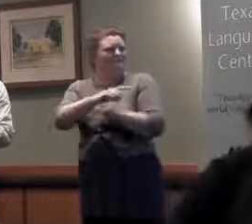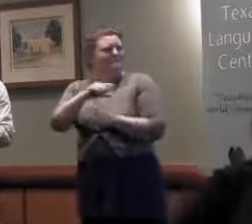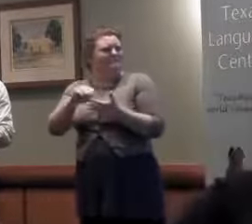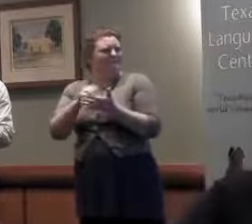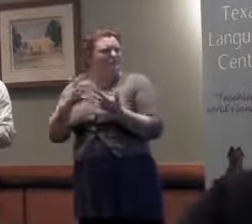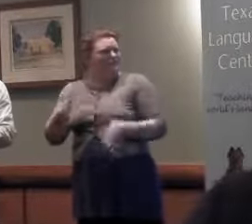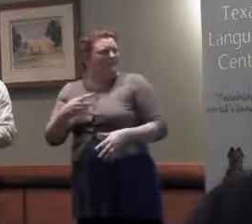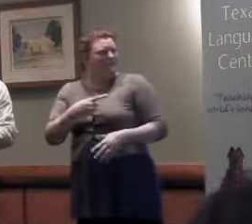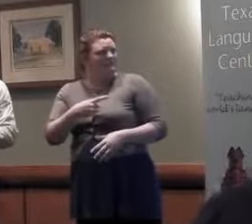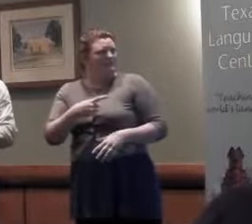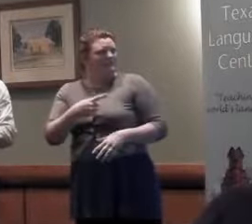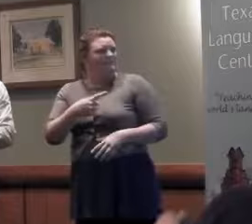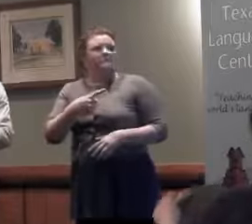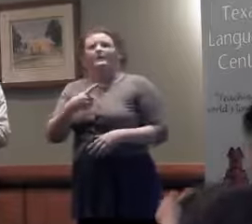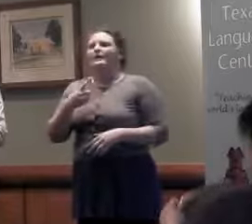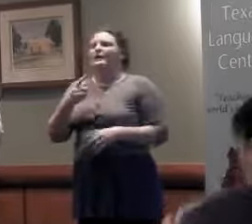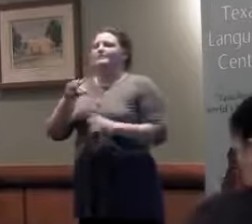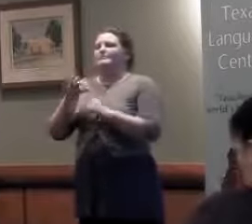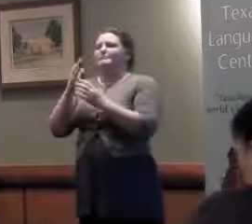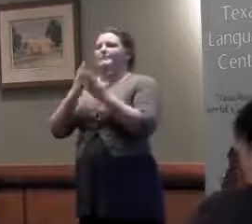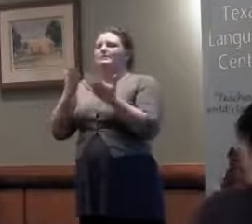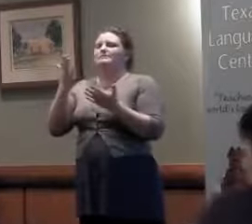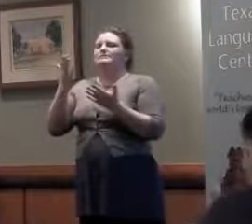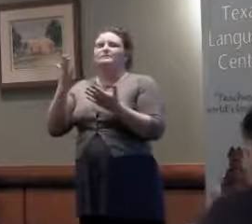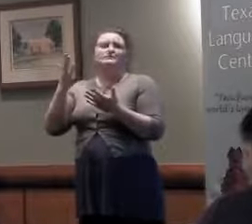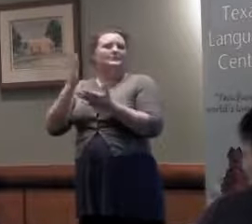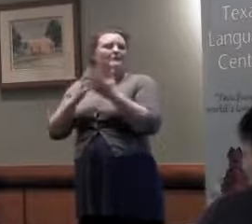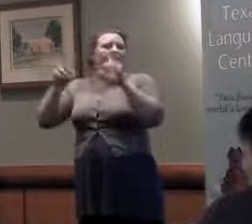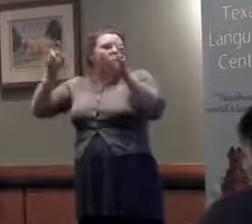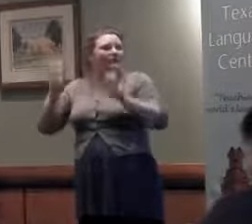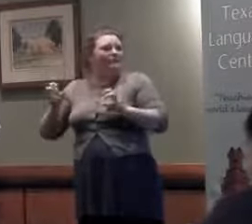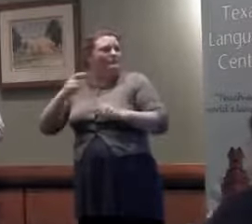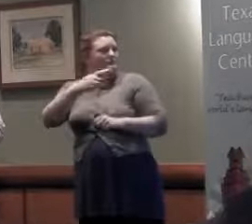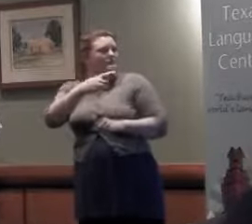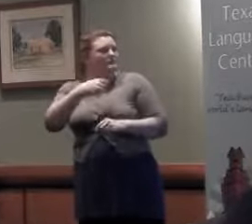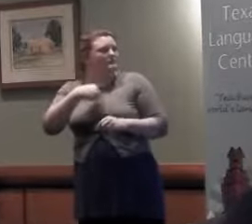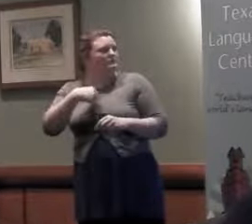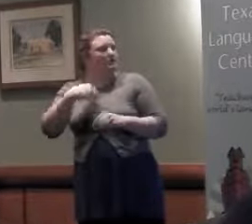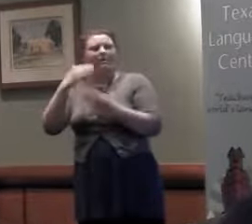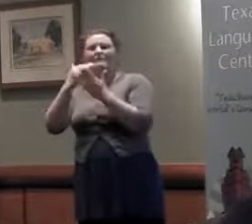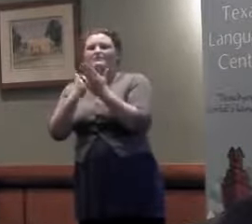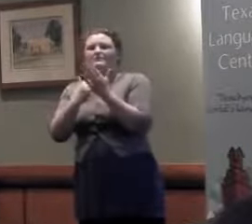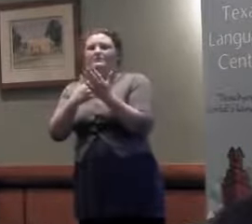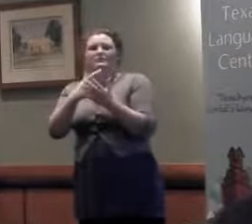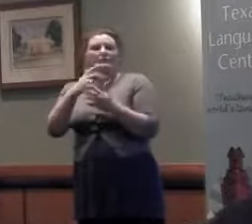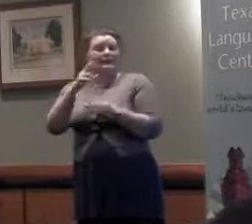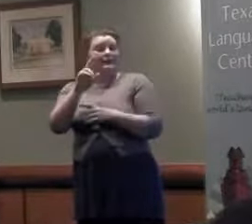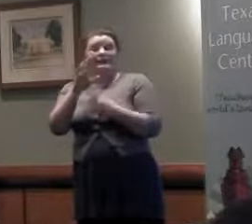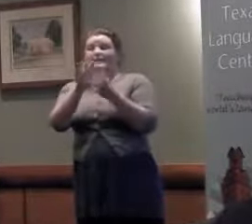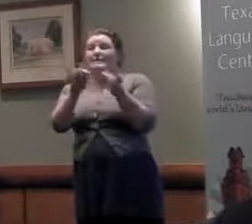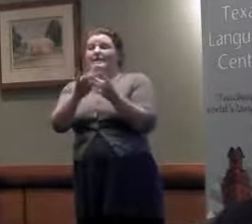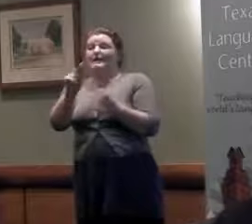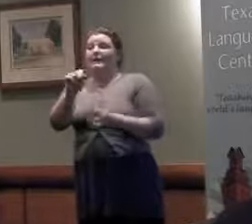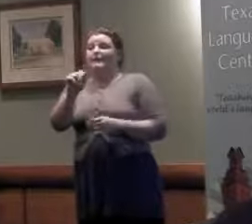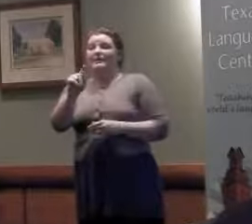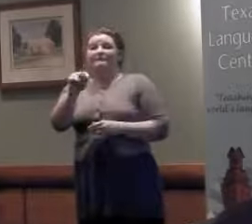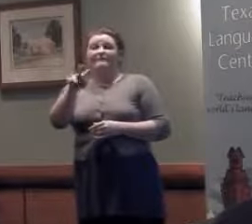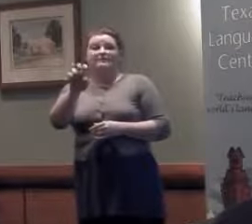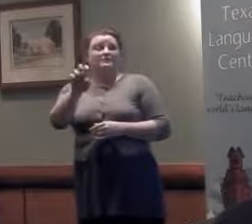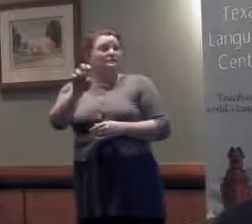already, with the exception of some of the titles that are listed here. Under narratives, I listed a few of the of the